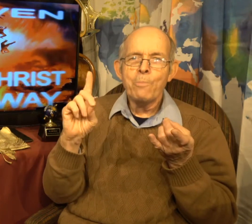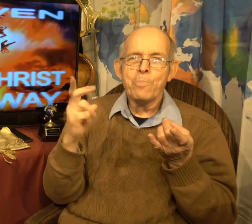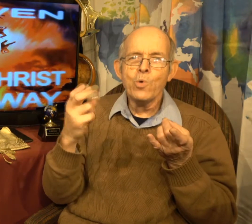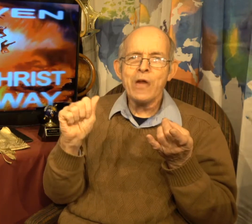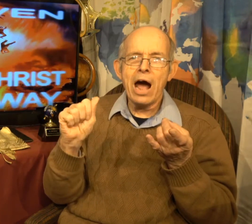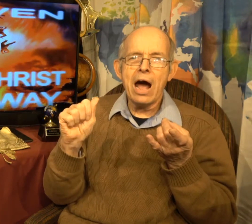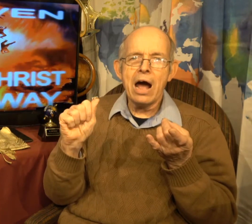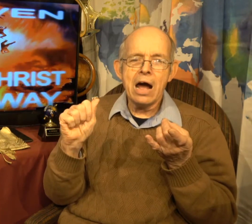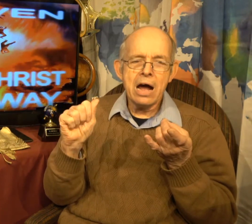Buddha.